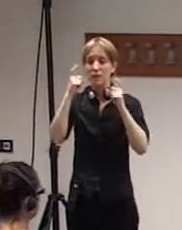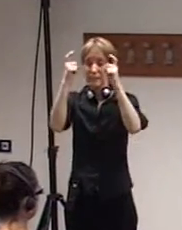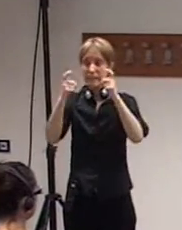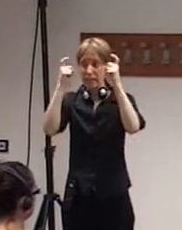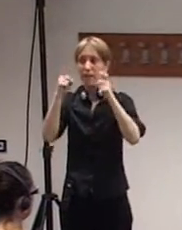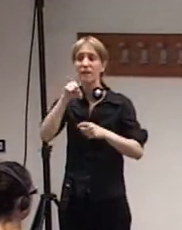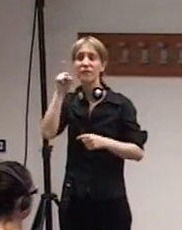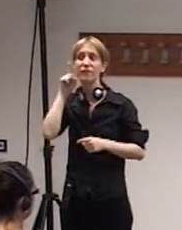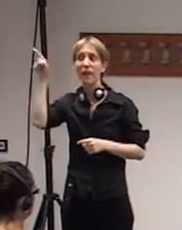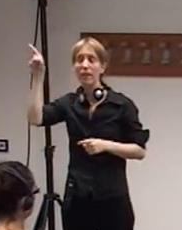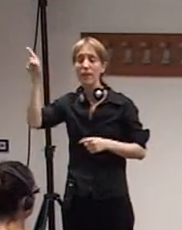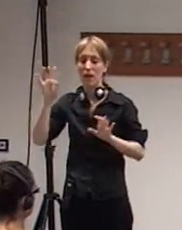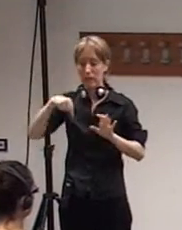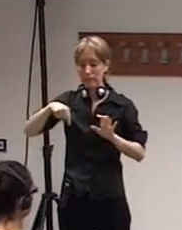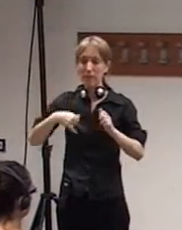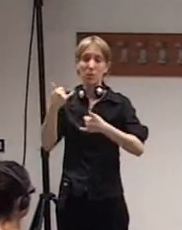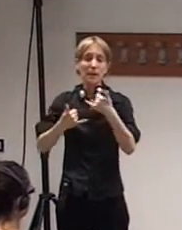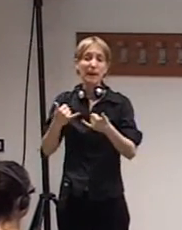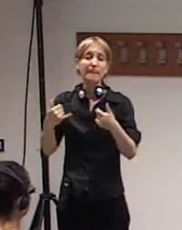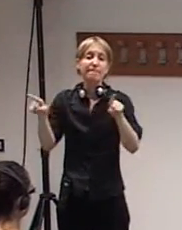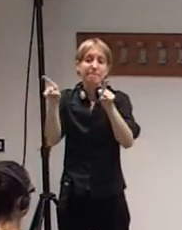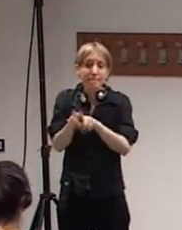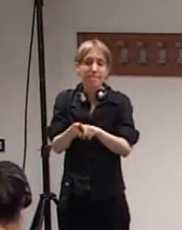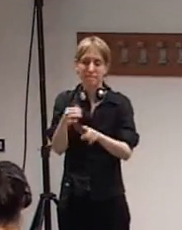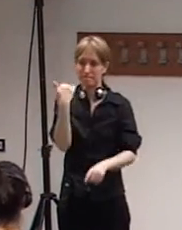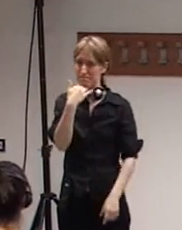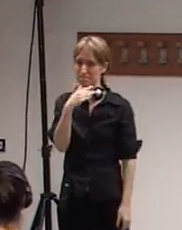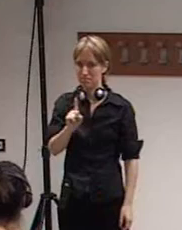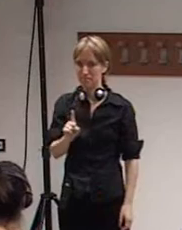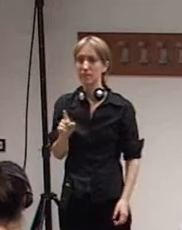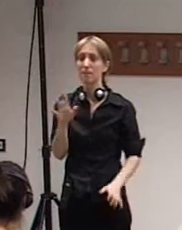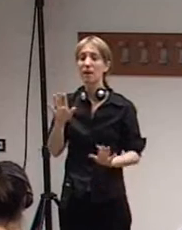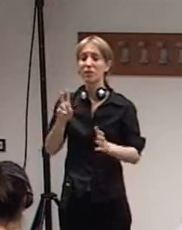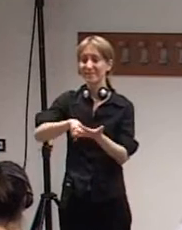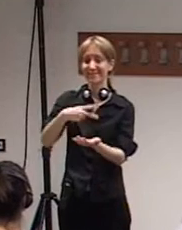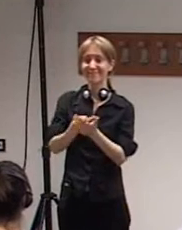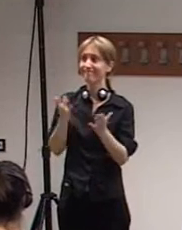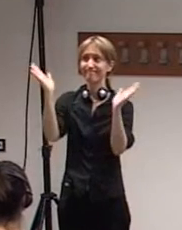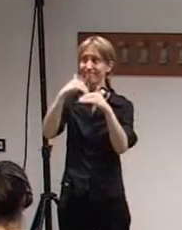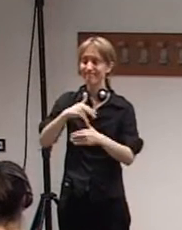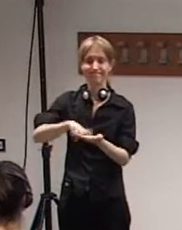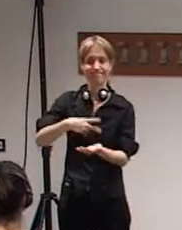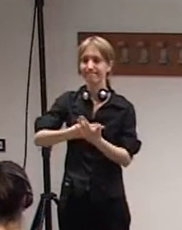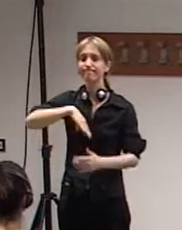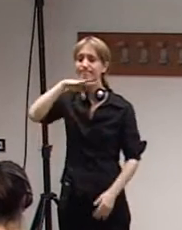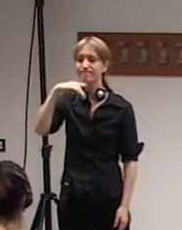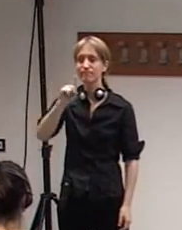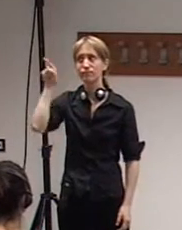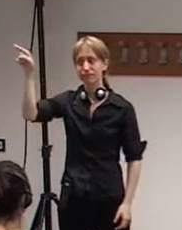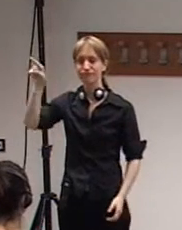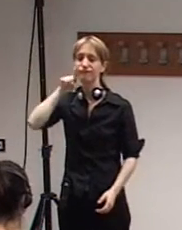What we've tried to do, I don't know whether the problem is the same here, but at least in France, there's